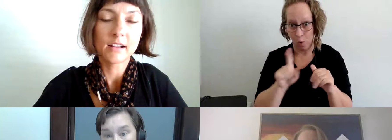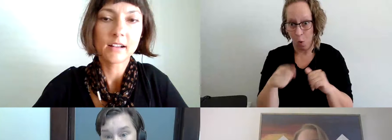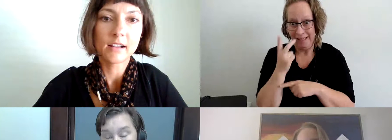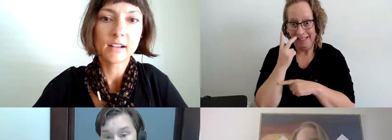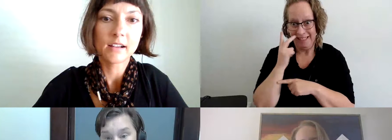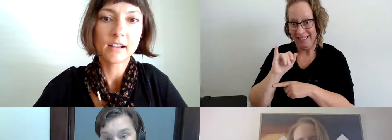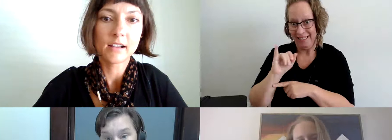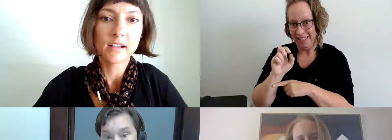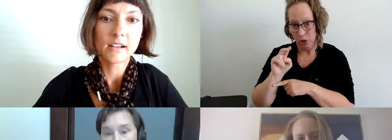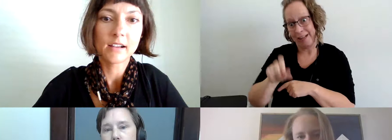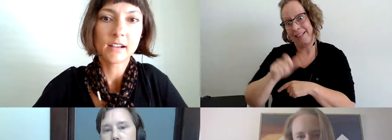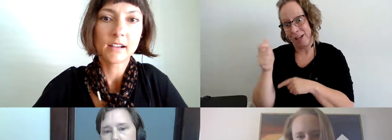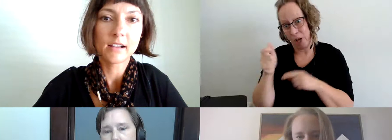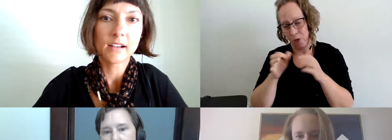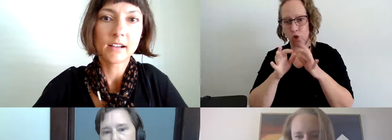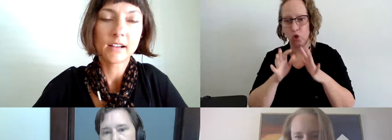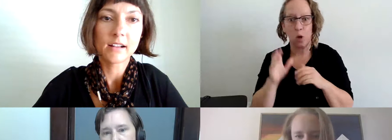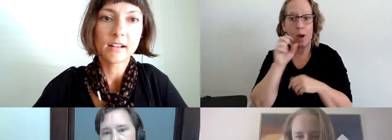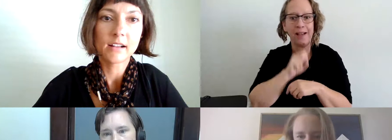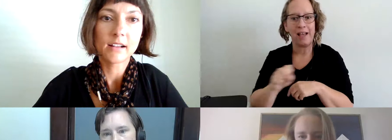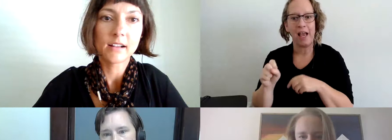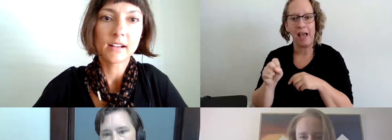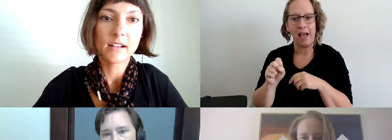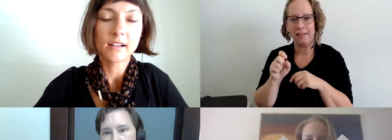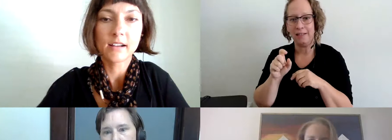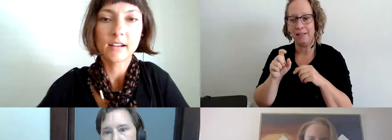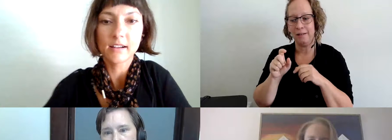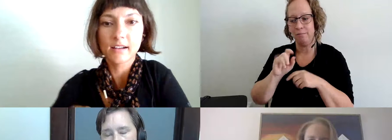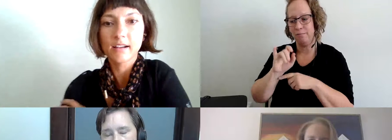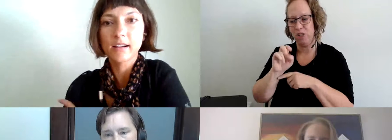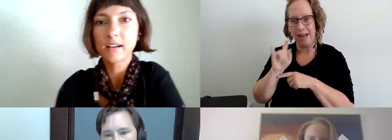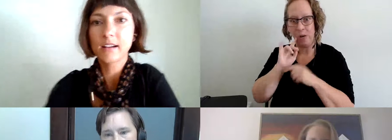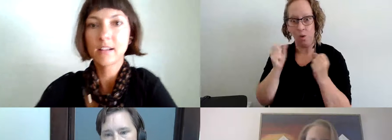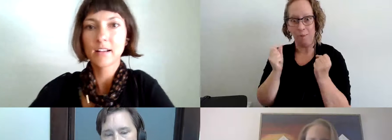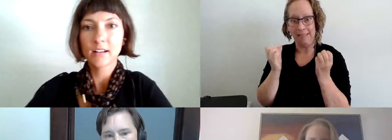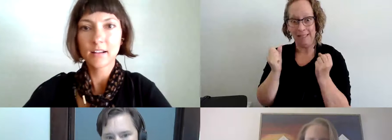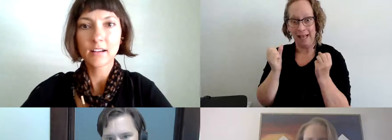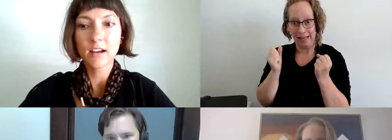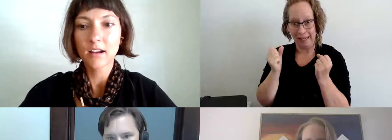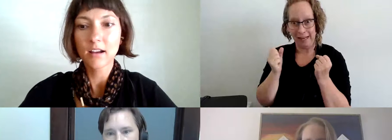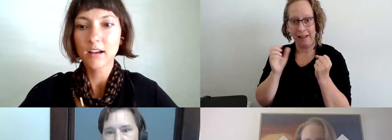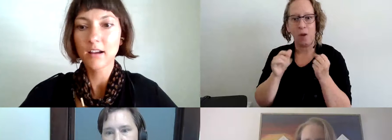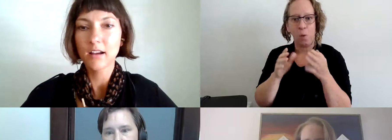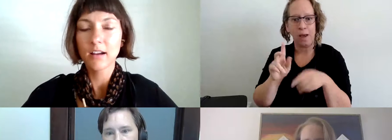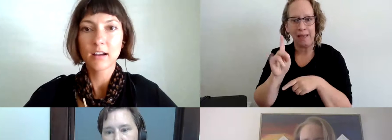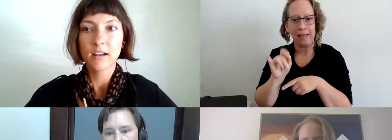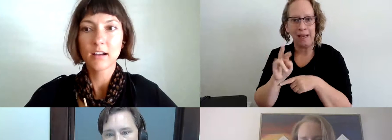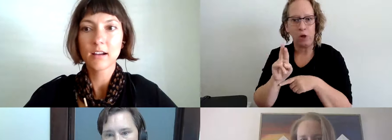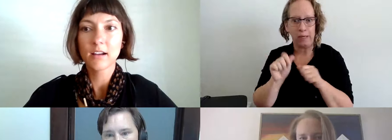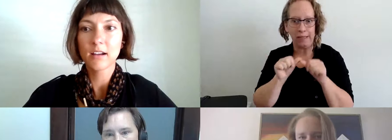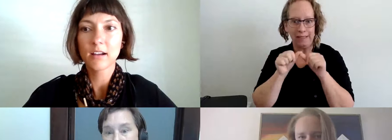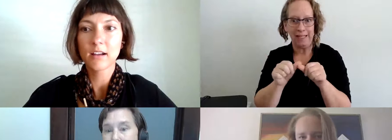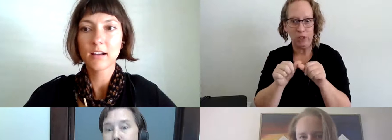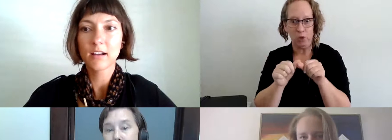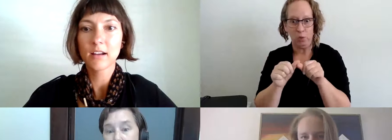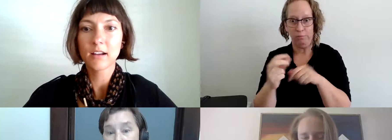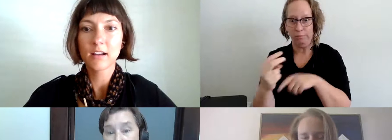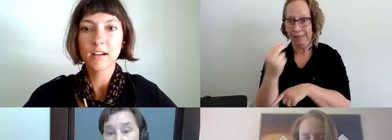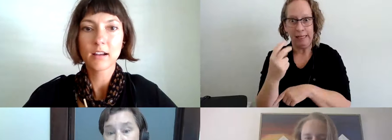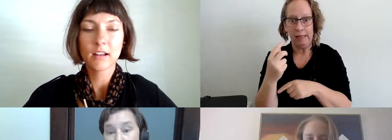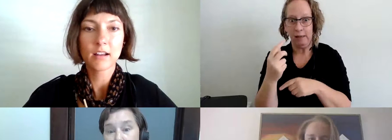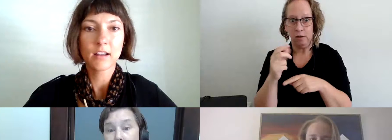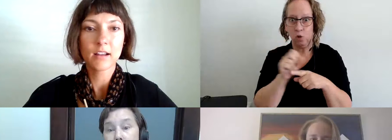see Jenny, the other interpreter. So Jenny will be doing the signing so that Kirsten can continue to see her. I